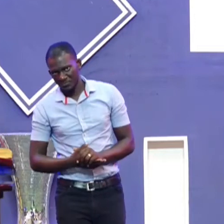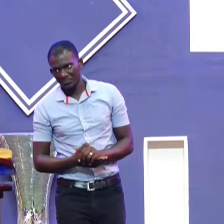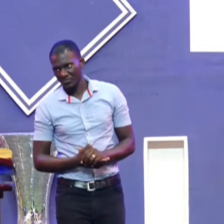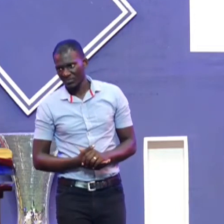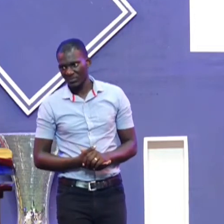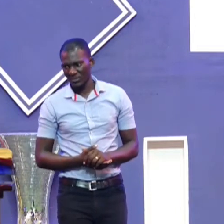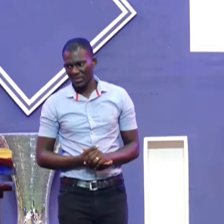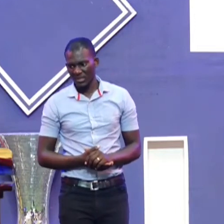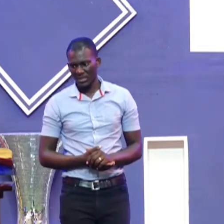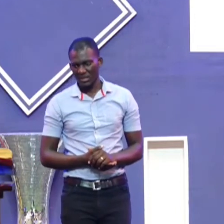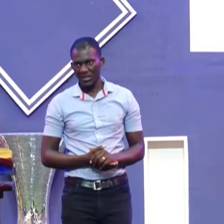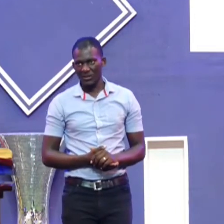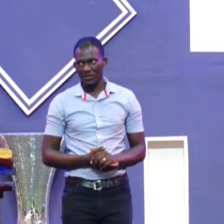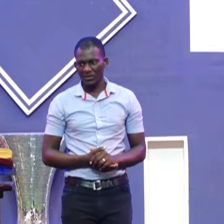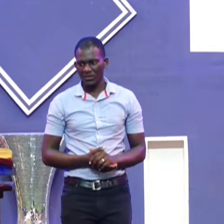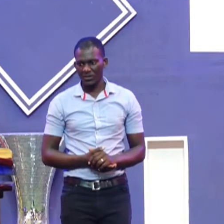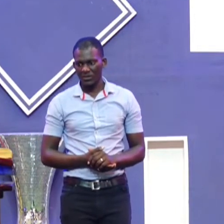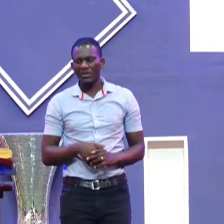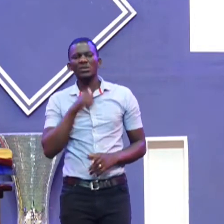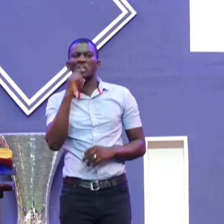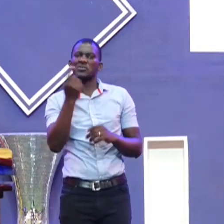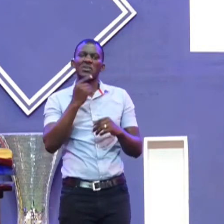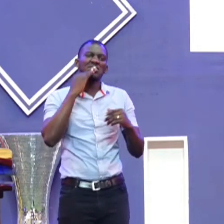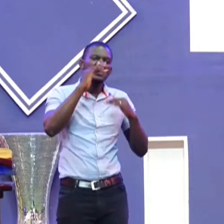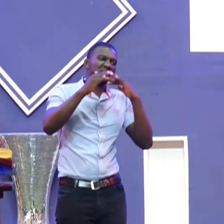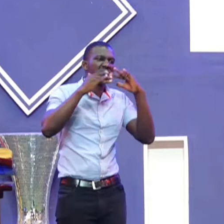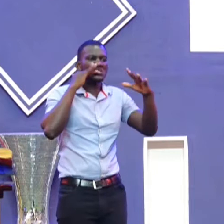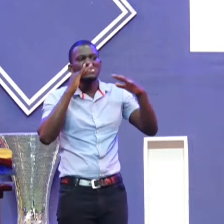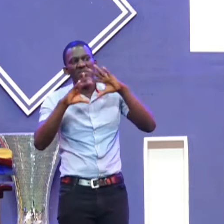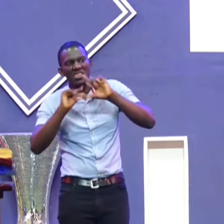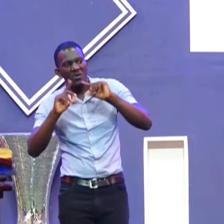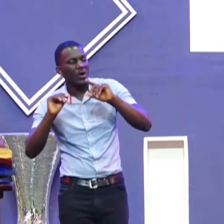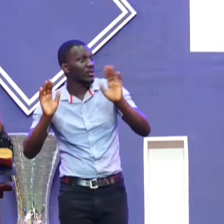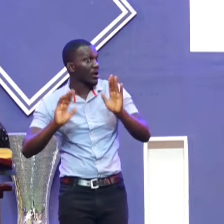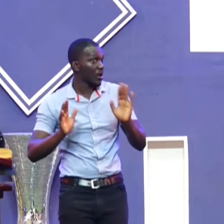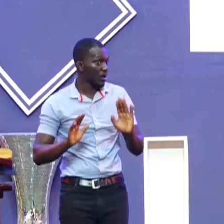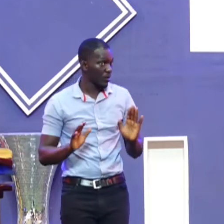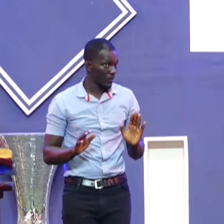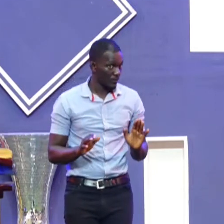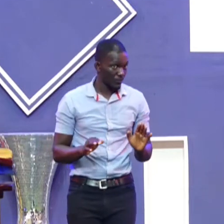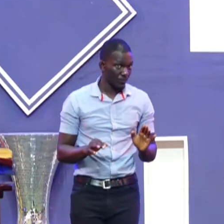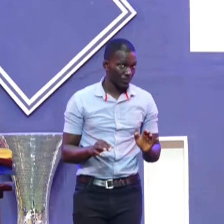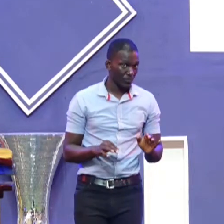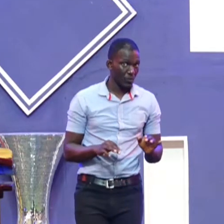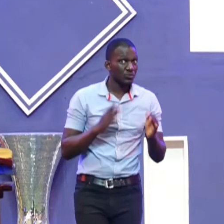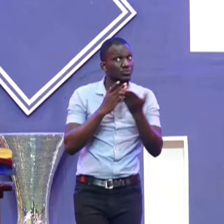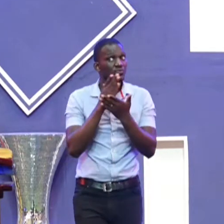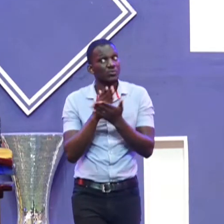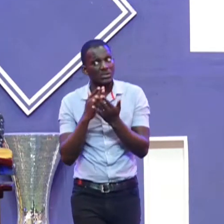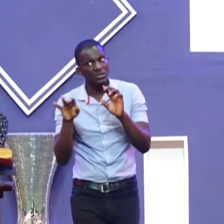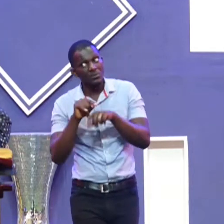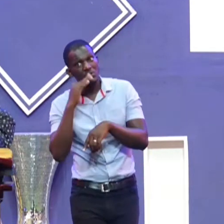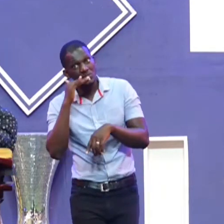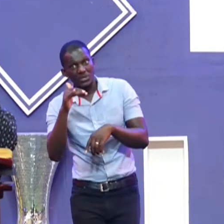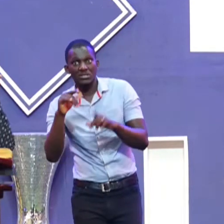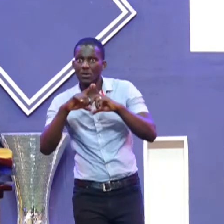Si nga kwate mukwaso okubyogera ebigambo. Not just a way of reciting the words. We wawo byogera techirina buzibu nakatono kigambo